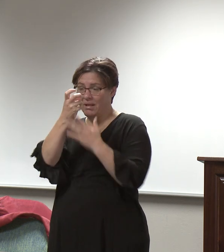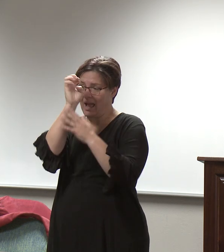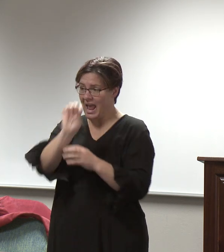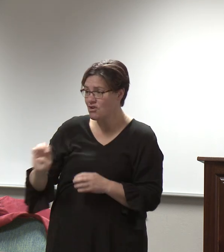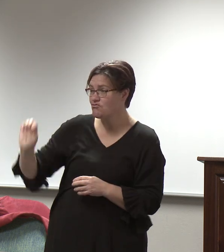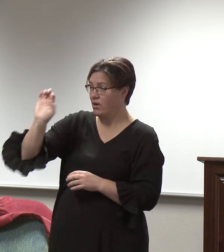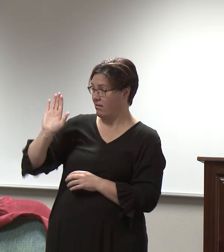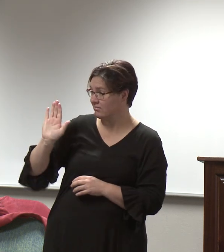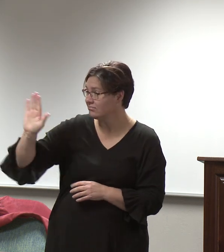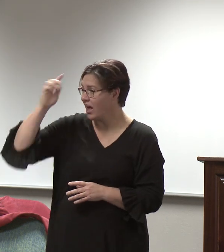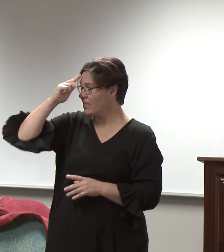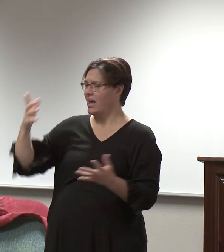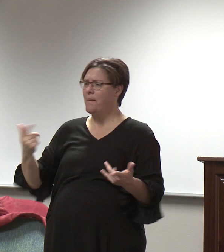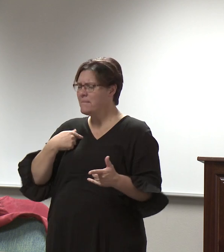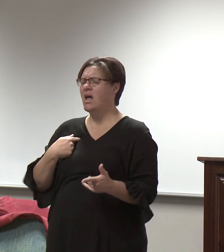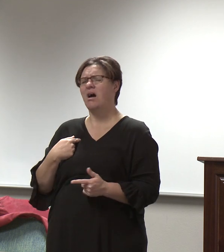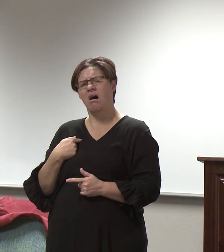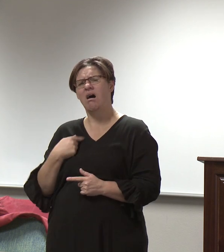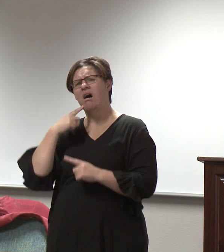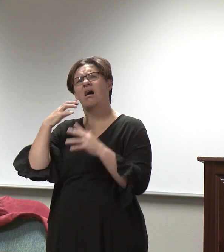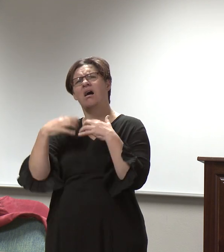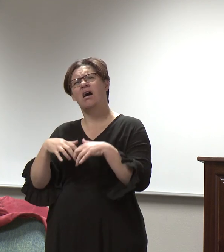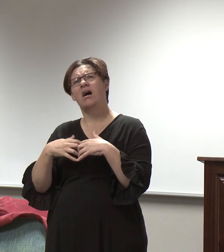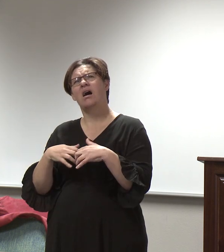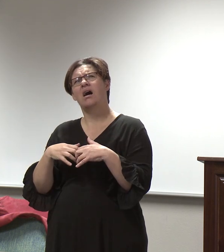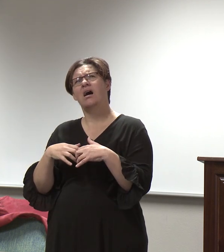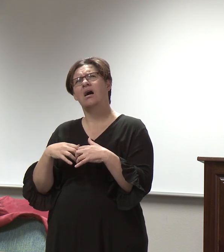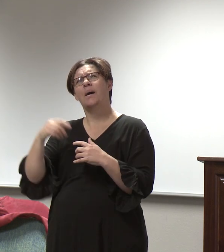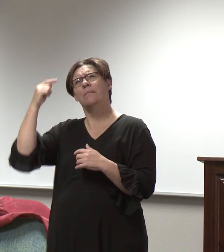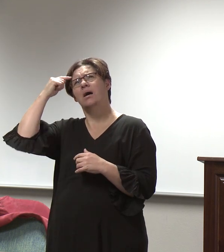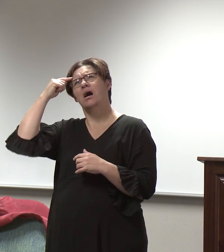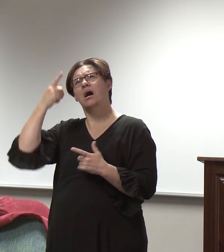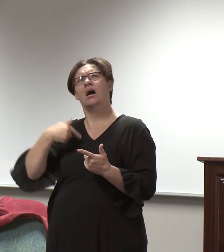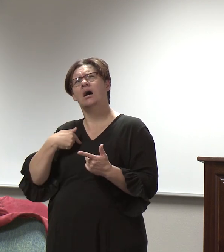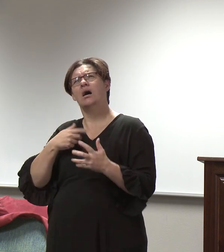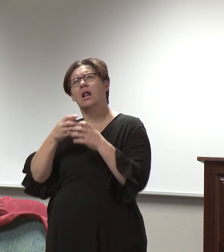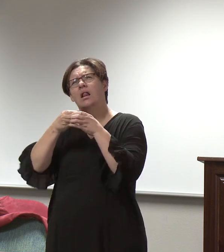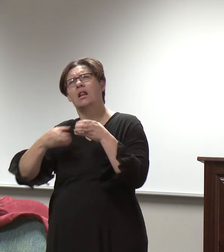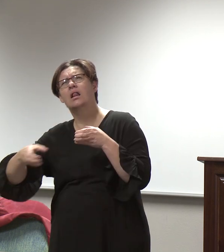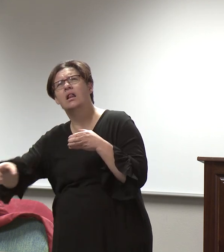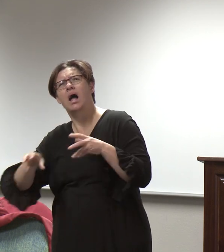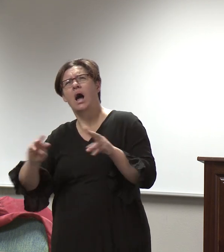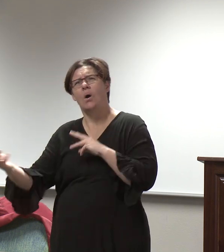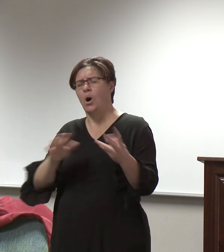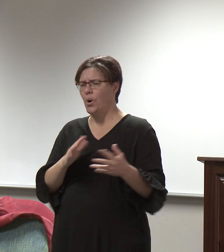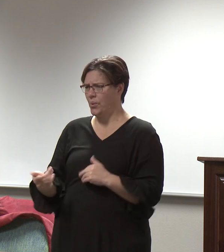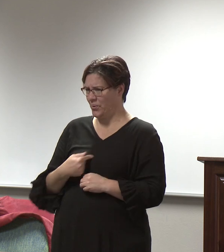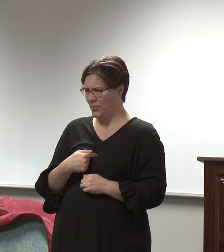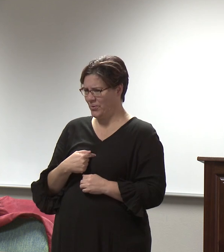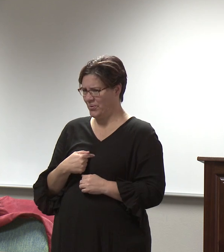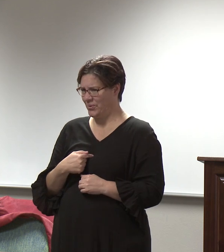Eurocentric critical thinking. It took me a long time to decolonize my own Marxism, to think